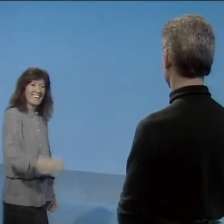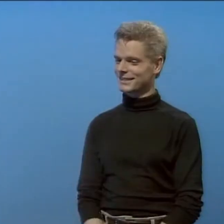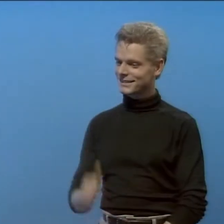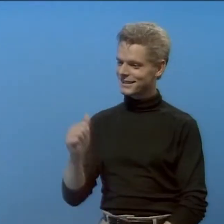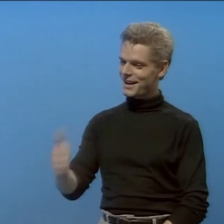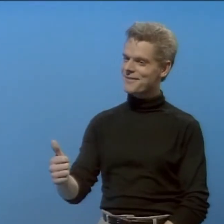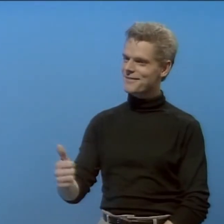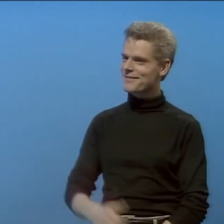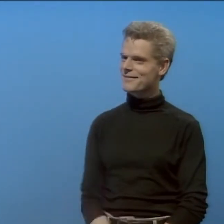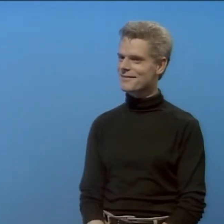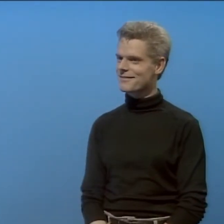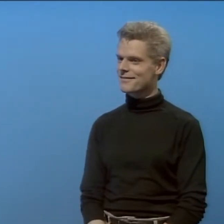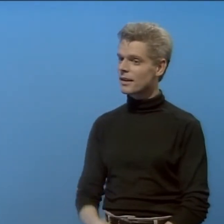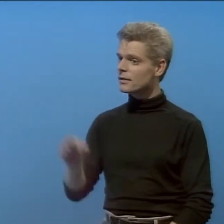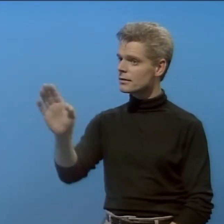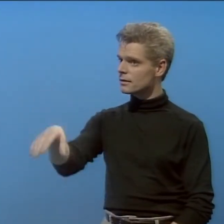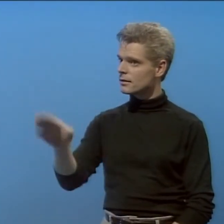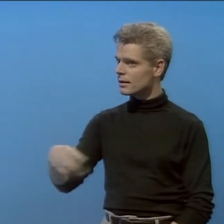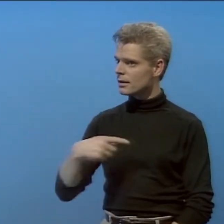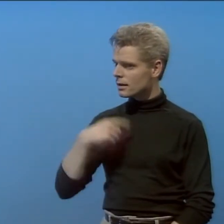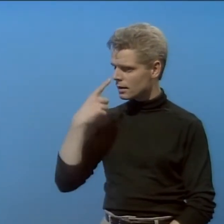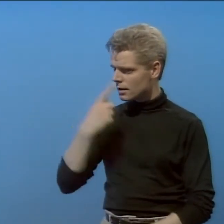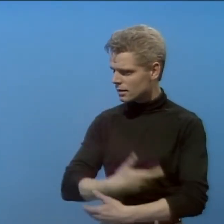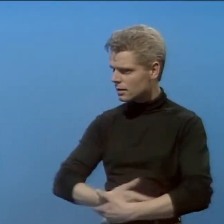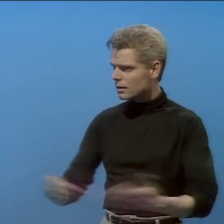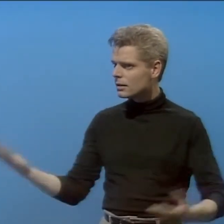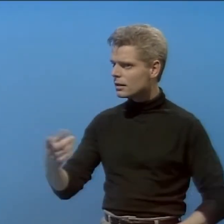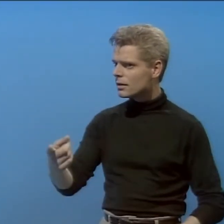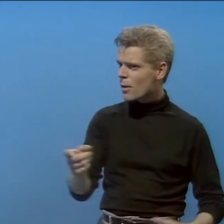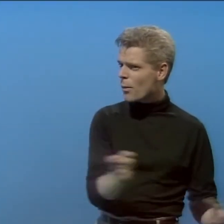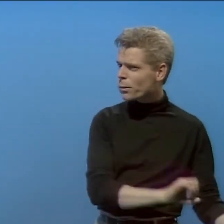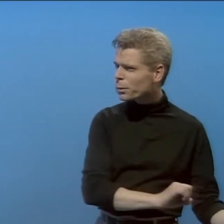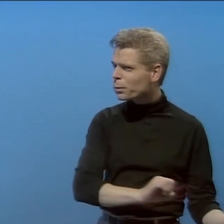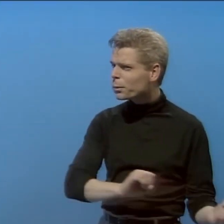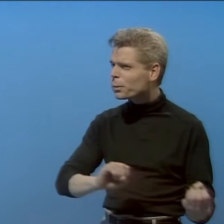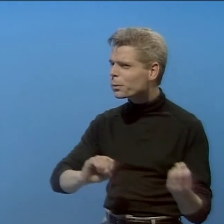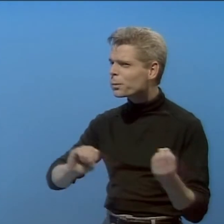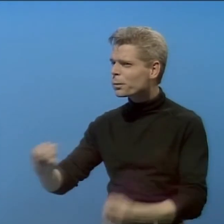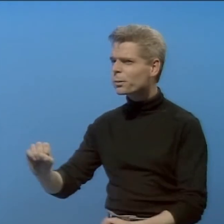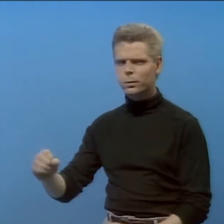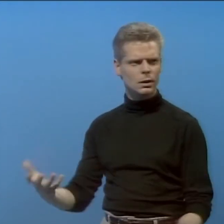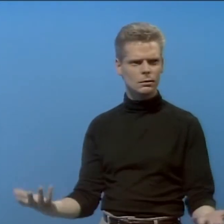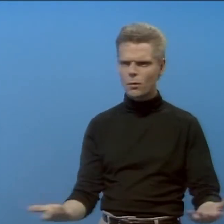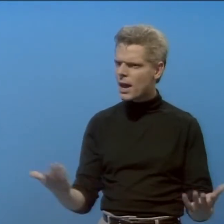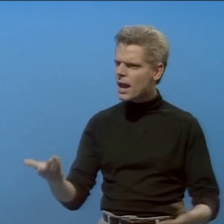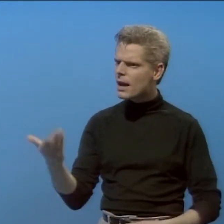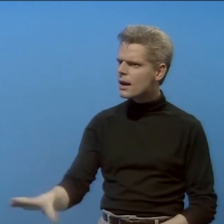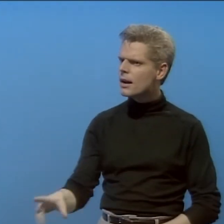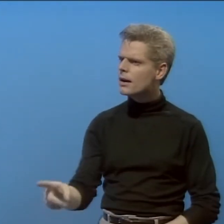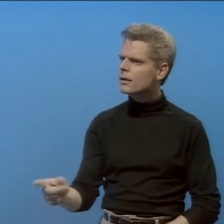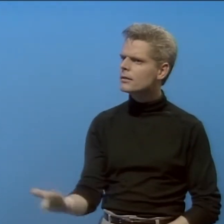Hello. Hello. I haven't seen you for a long time. What have you been doing?